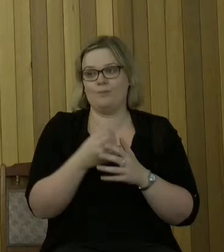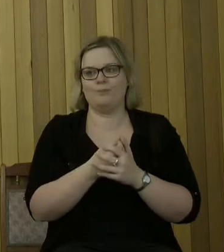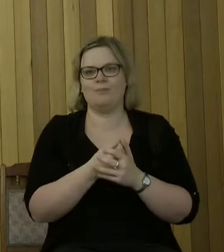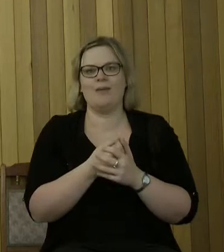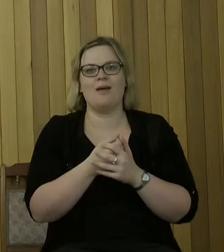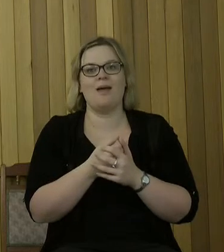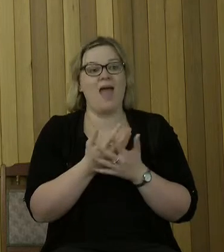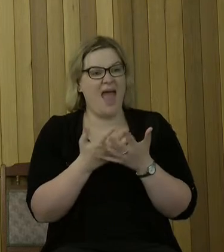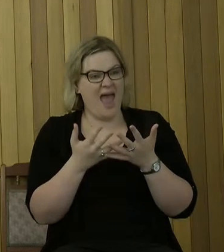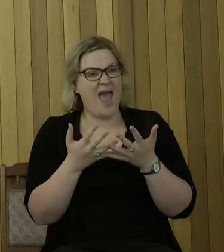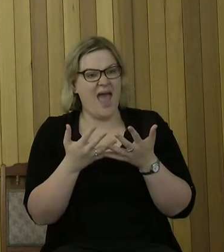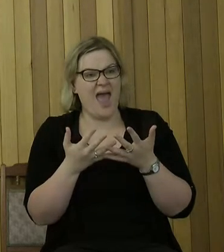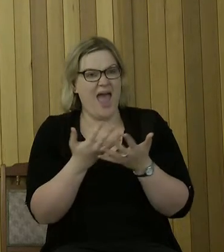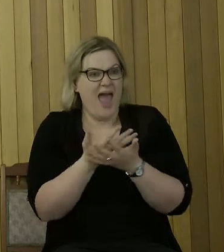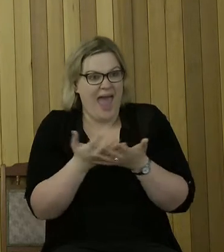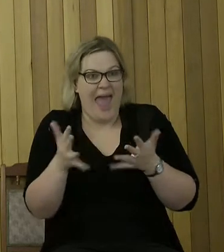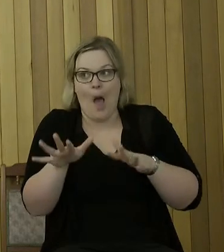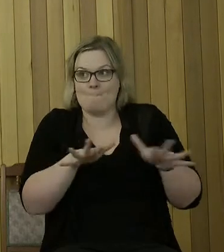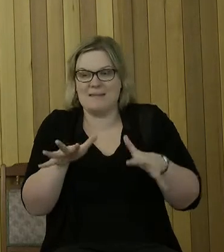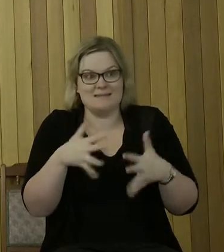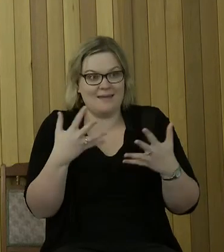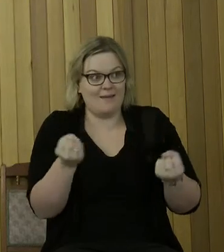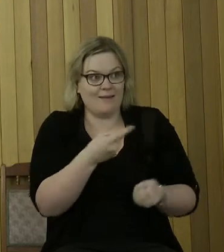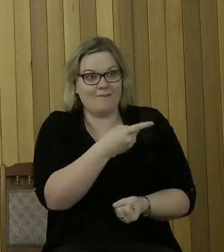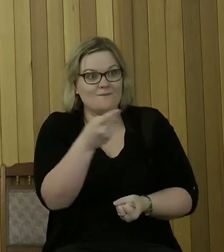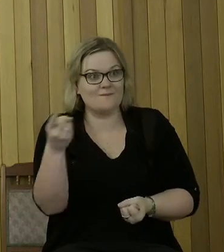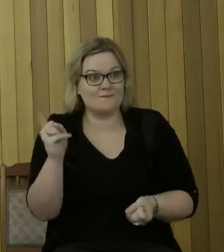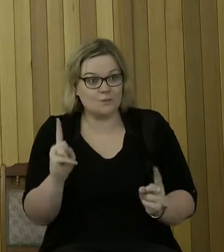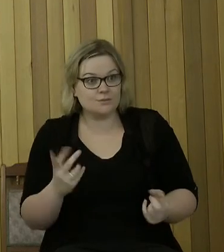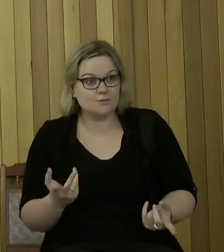How busy are you?